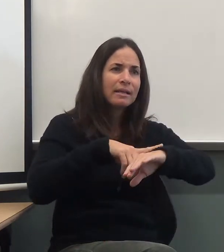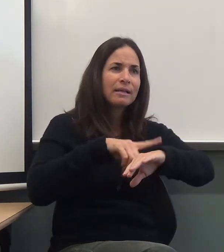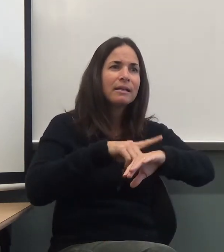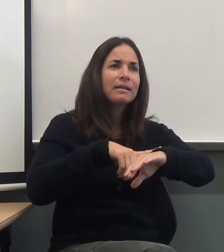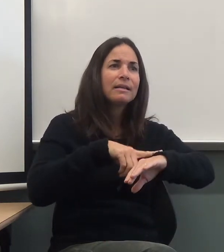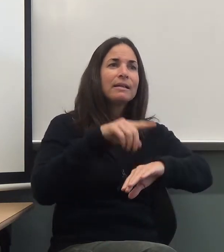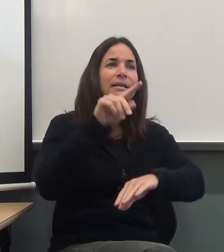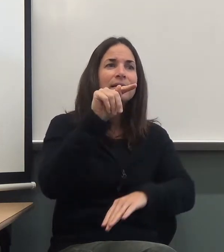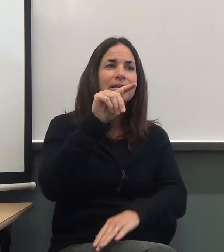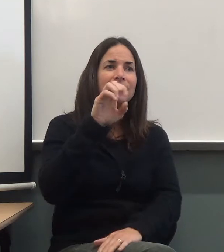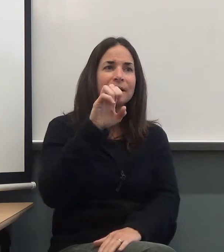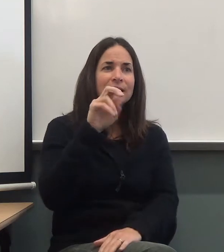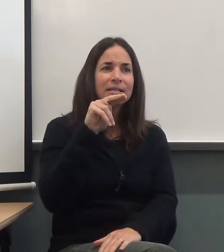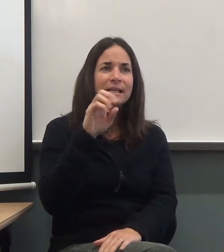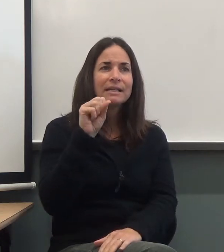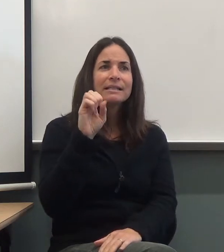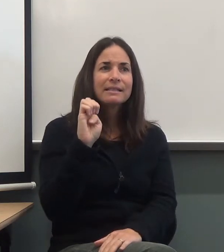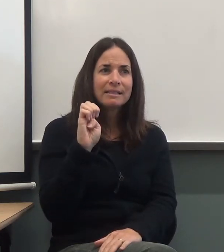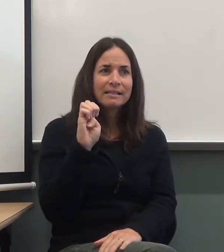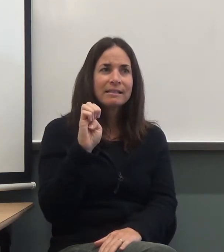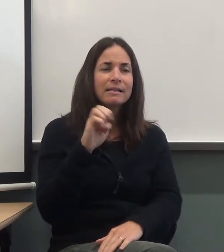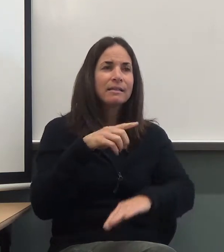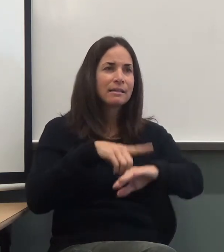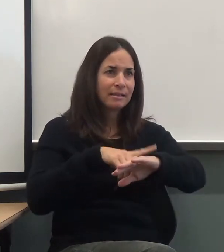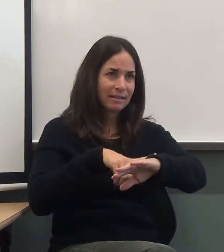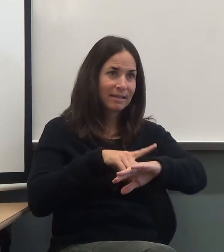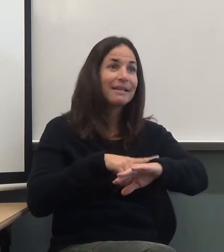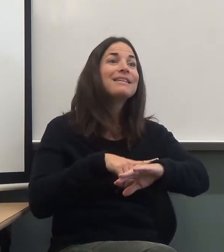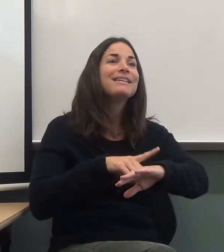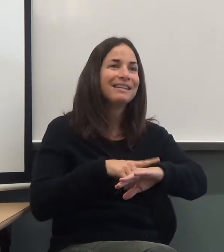tense, which is time and